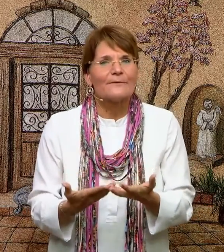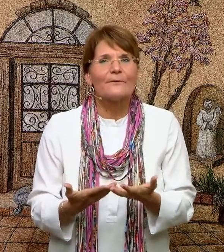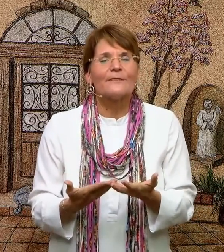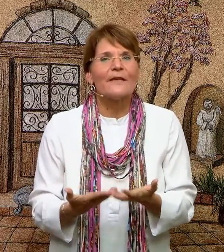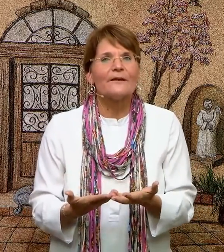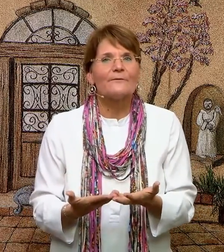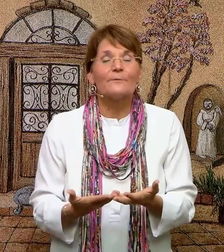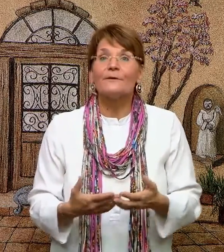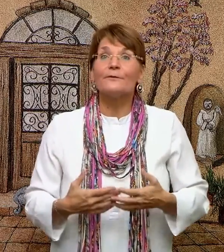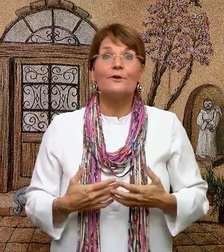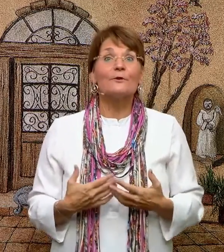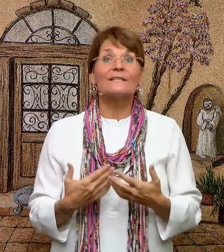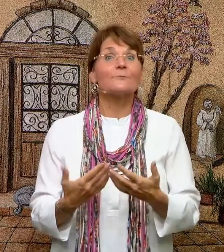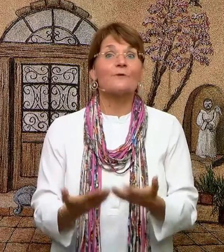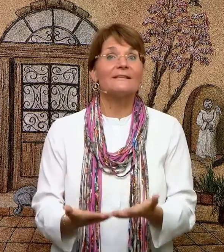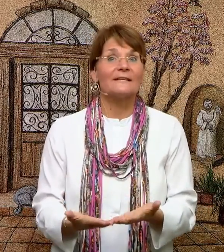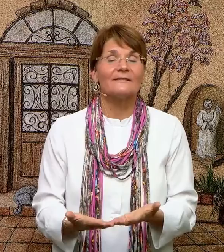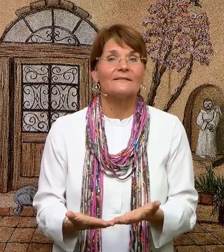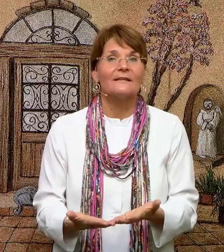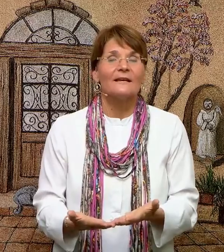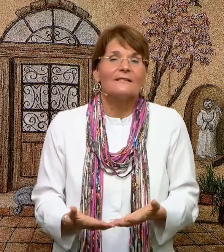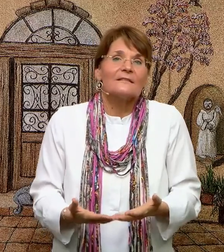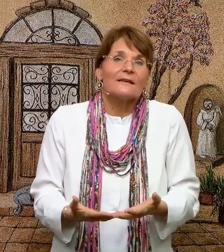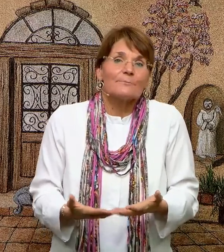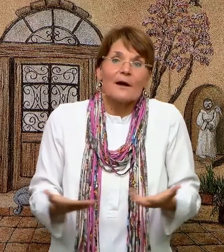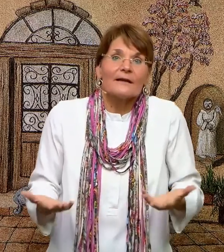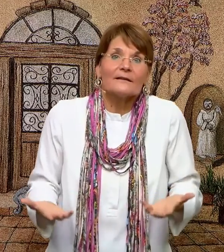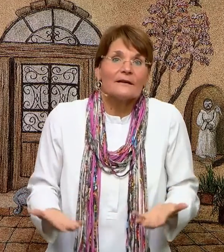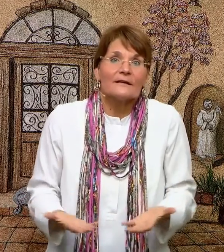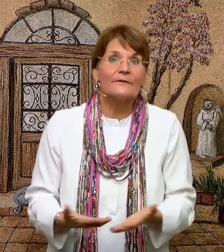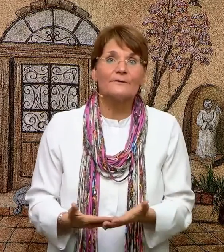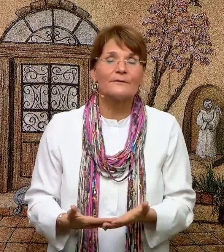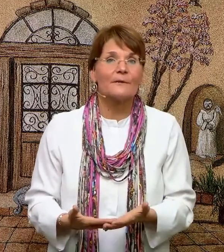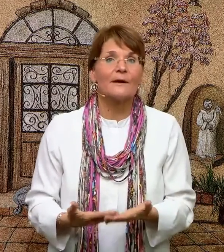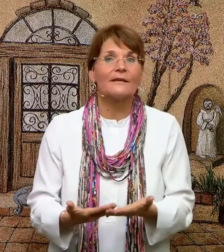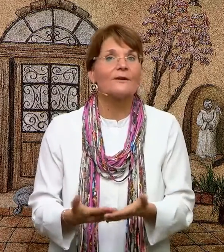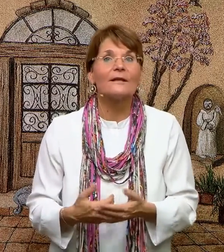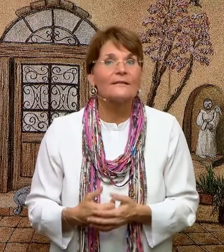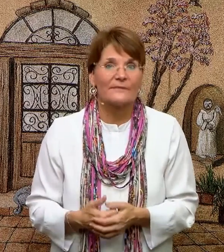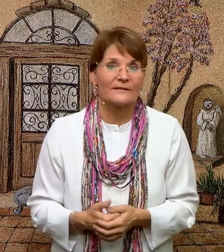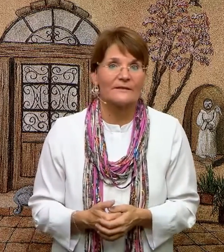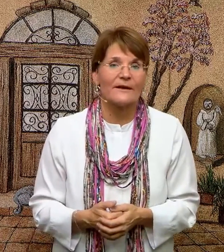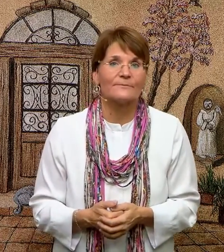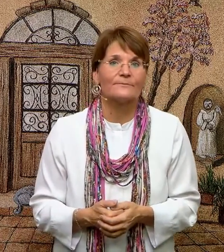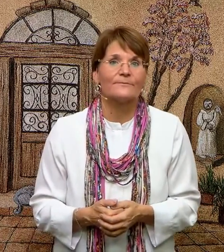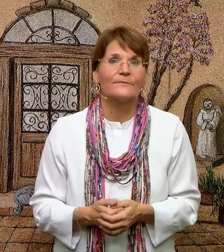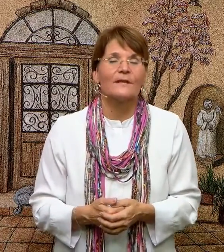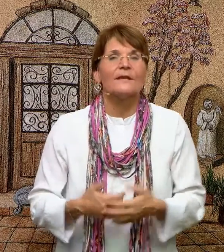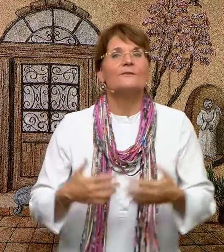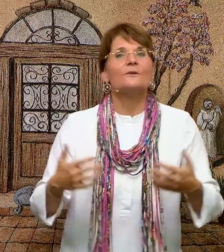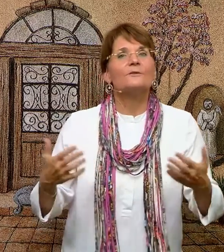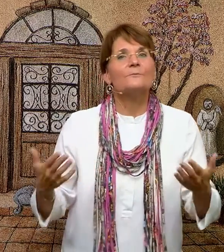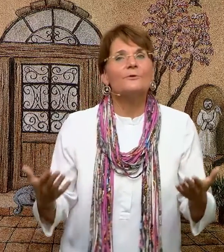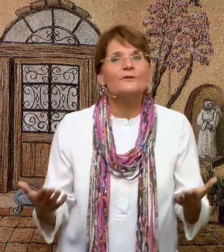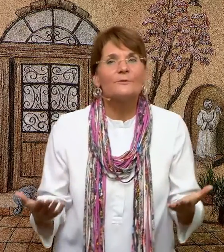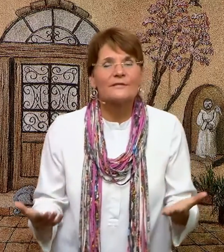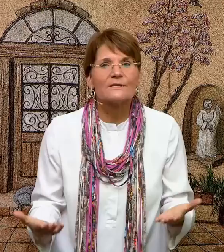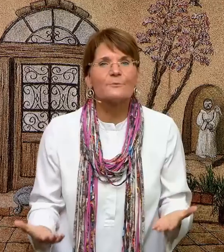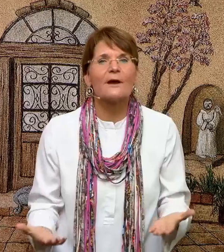and thankful, but if you don't express it, it's like buying a gift for somebody and not giving it to them. And so it's important to express